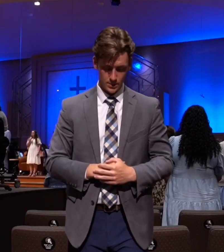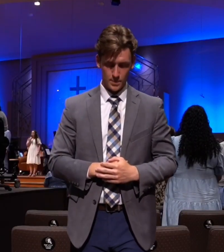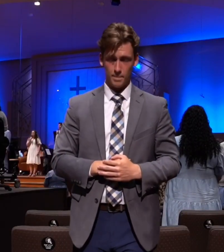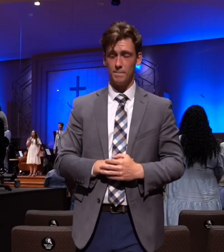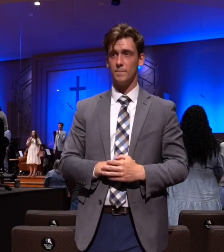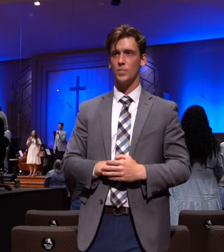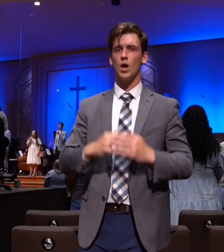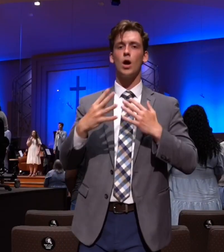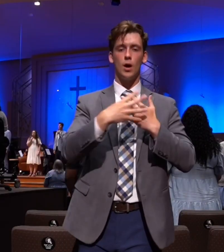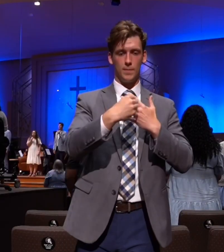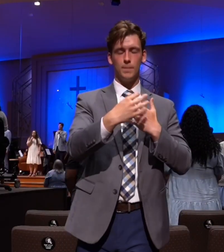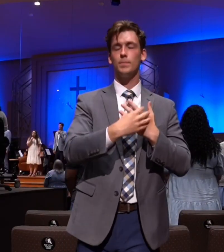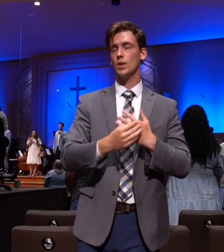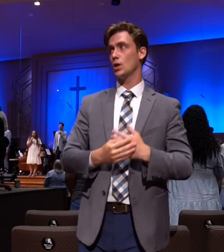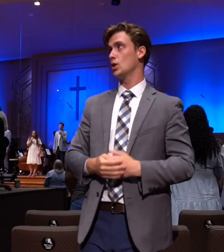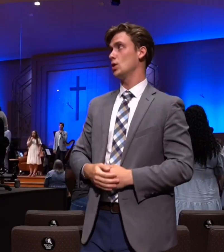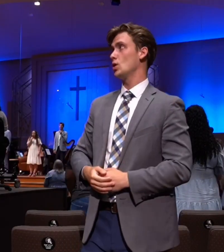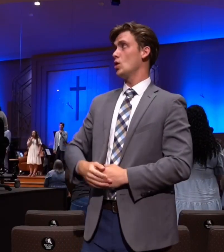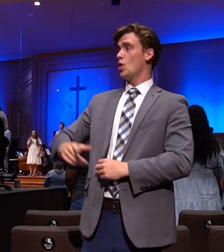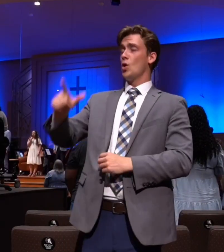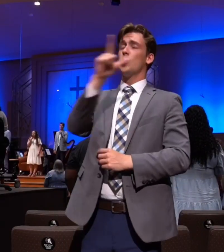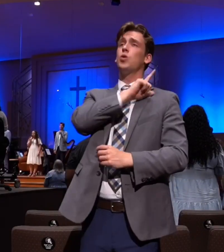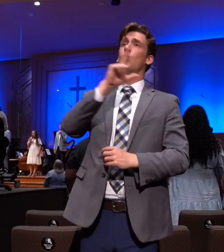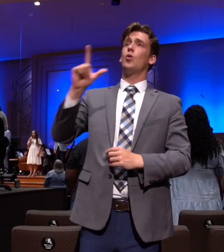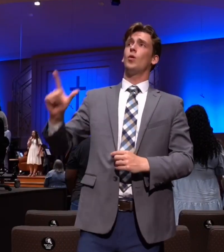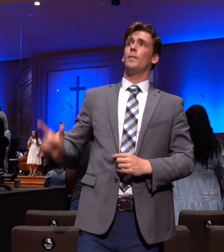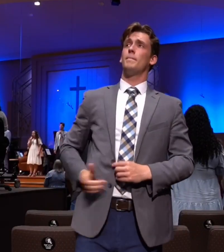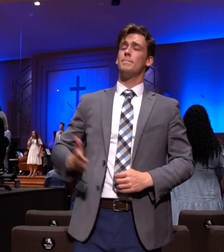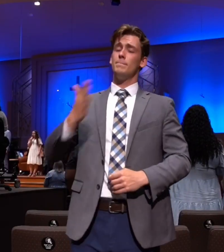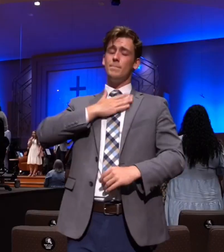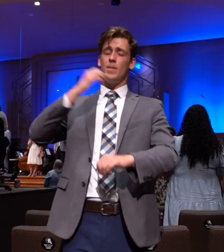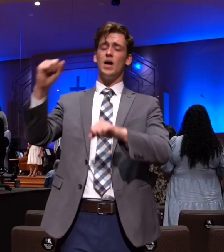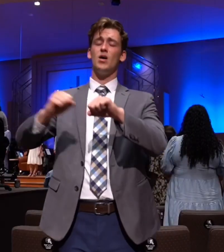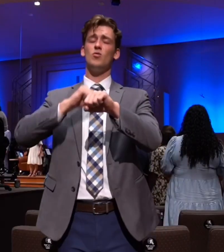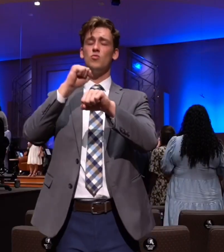O Lord, my rock and my